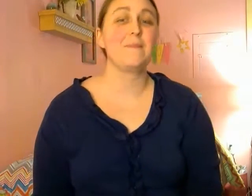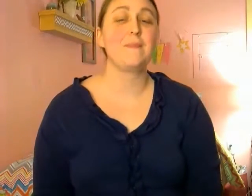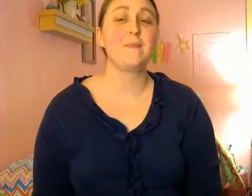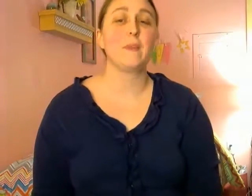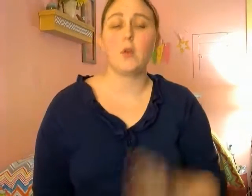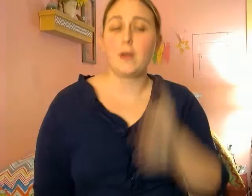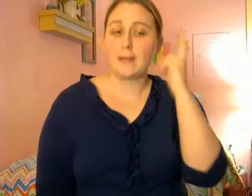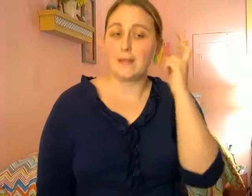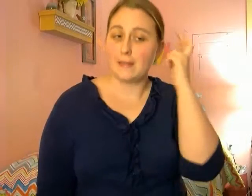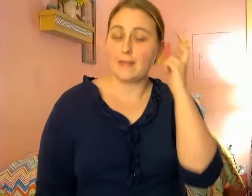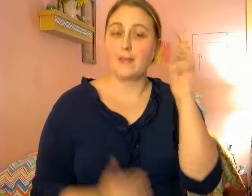again.